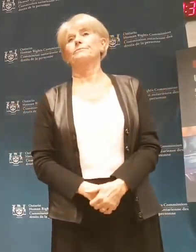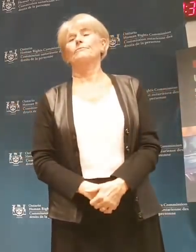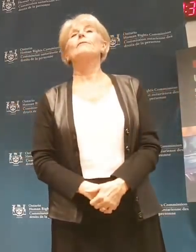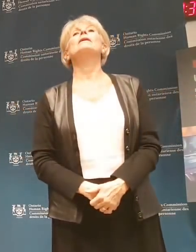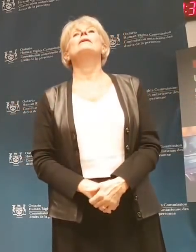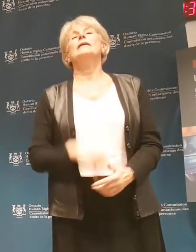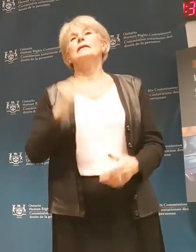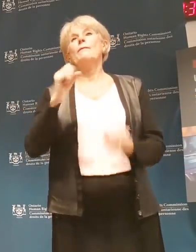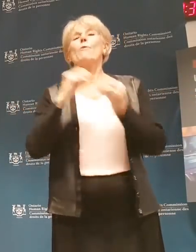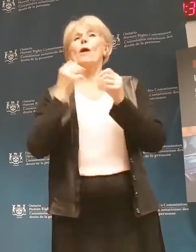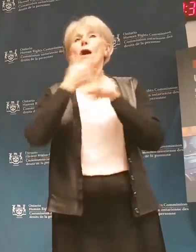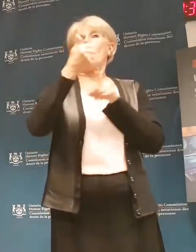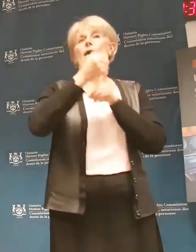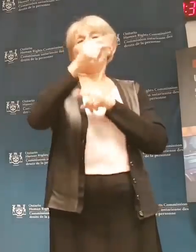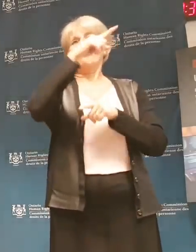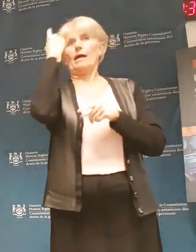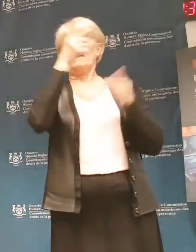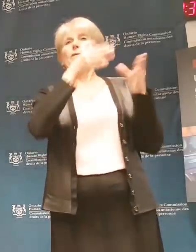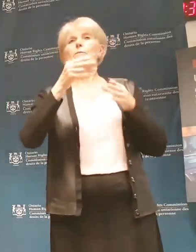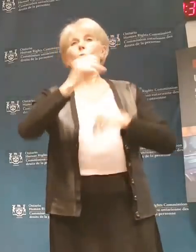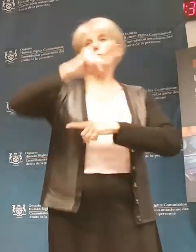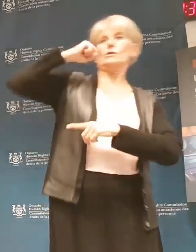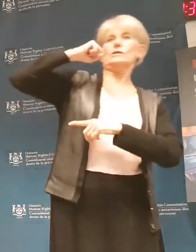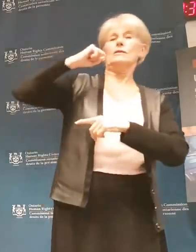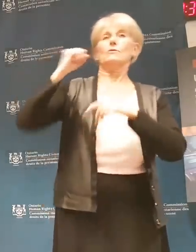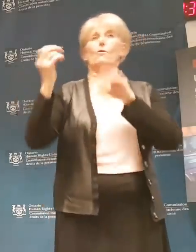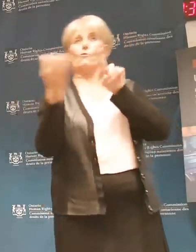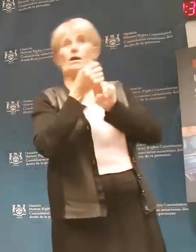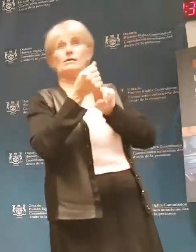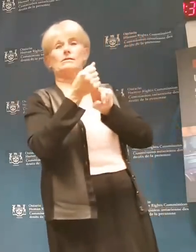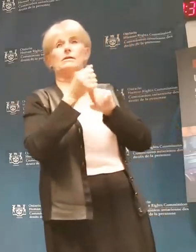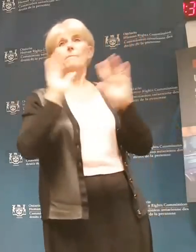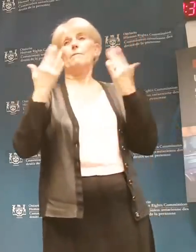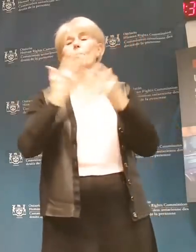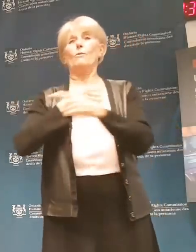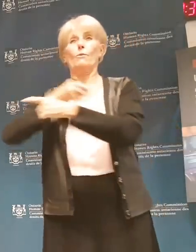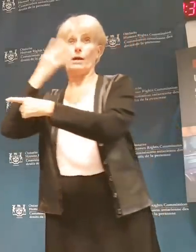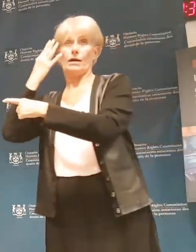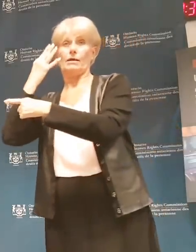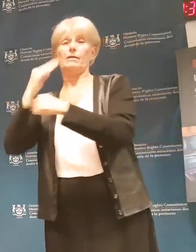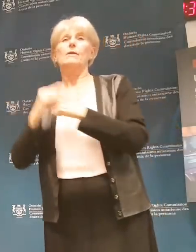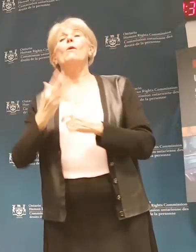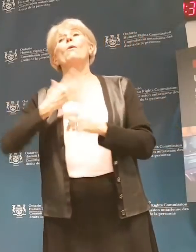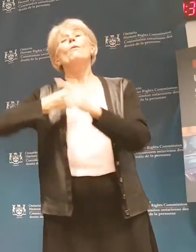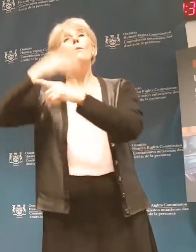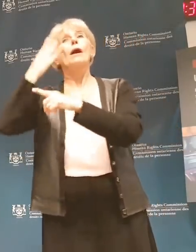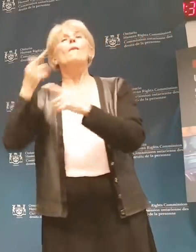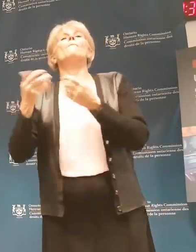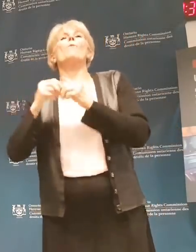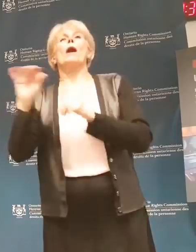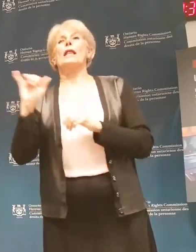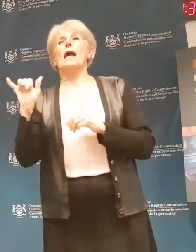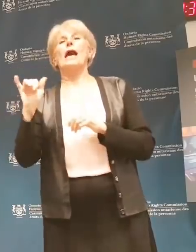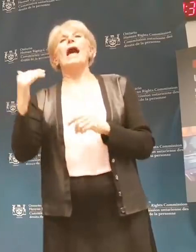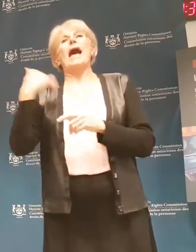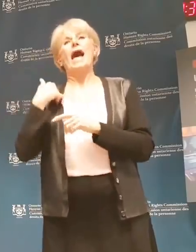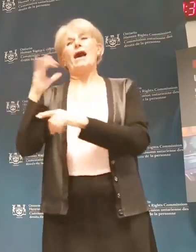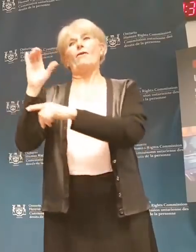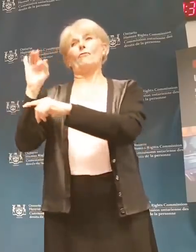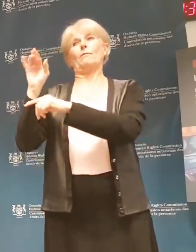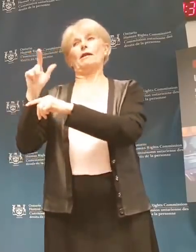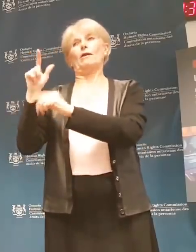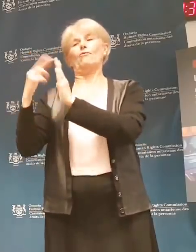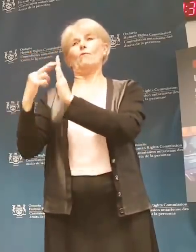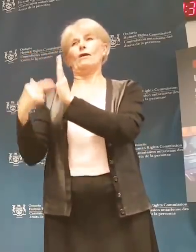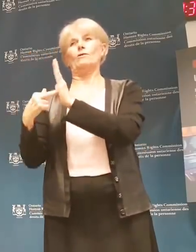Although there were more allegations of black people resisting arrest than white people were more likely to have a criminal record,